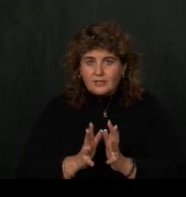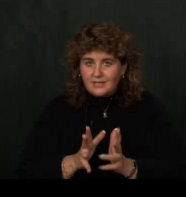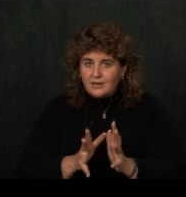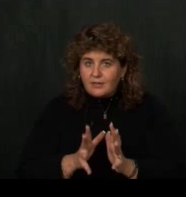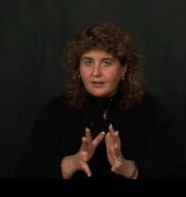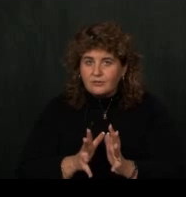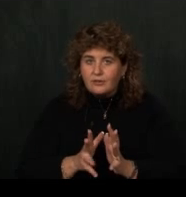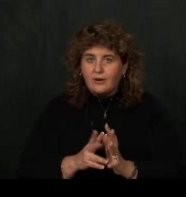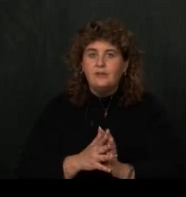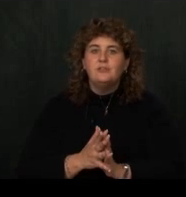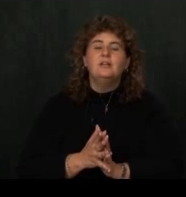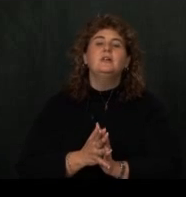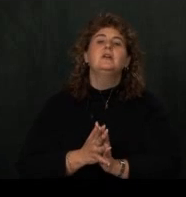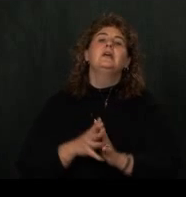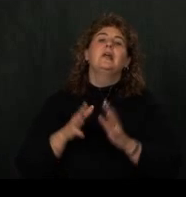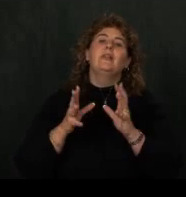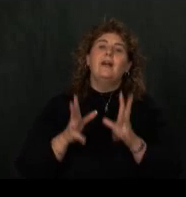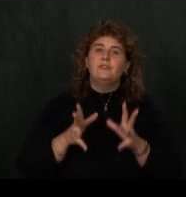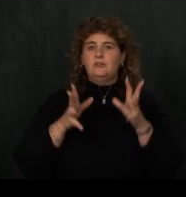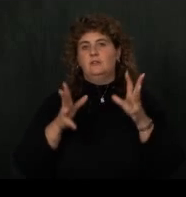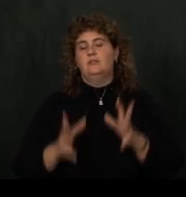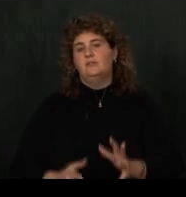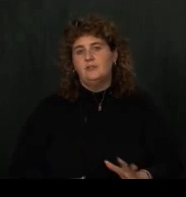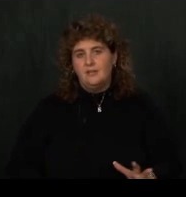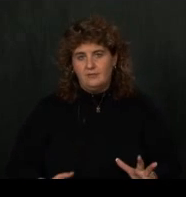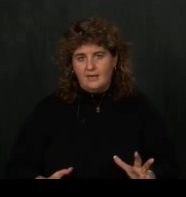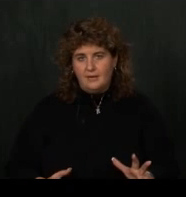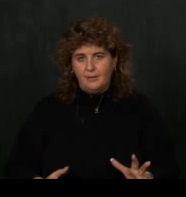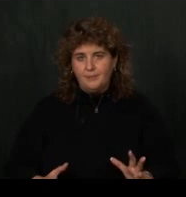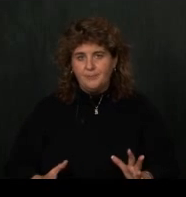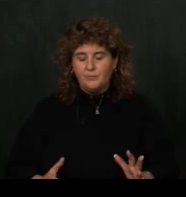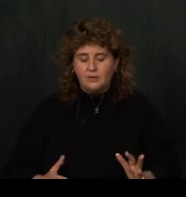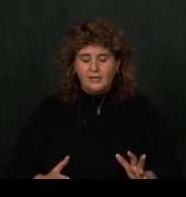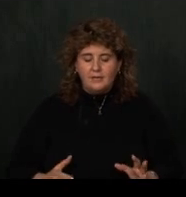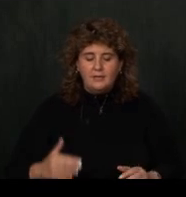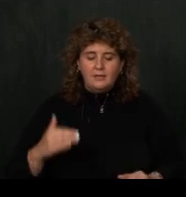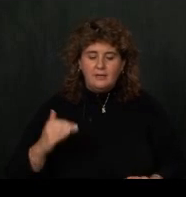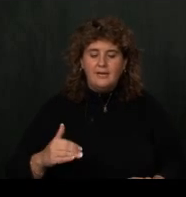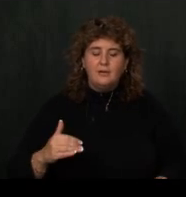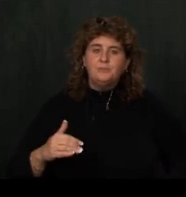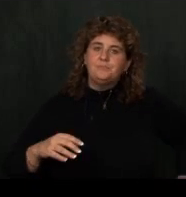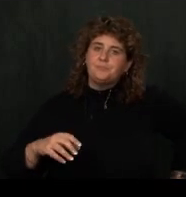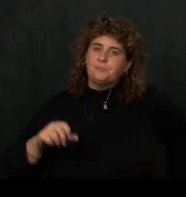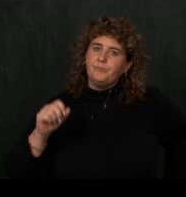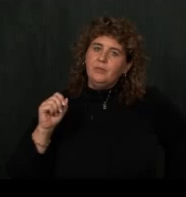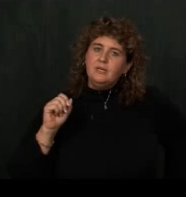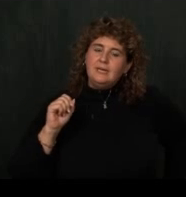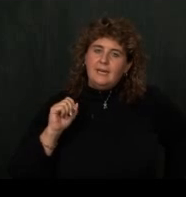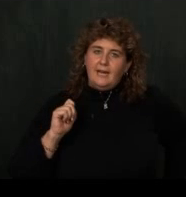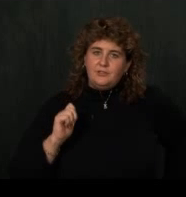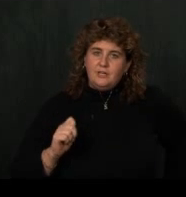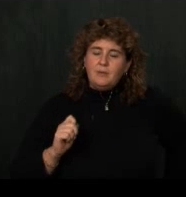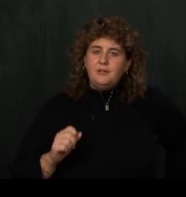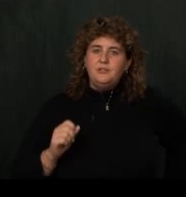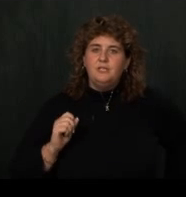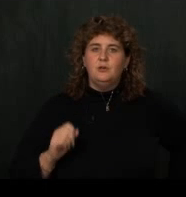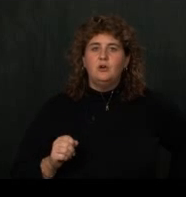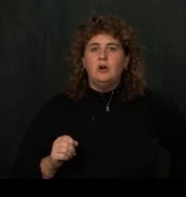8 things, all right? Still less than you learned the first day of anatomy, all right? Now, Actinomyces and